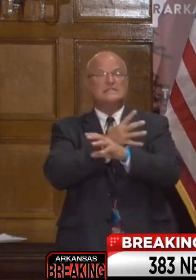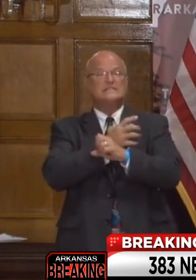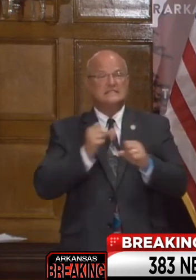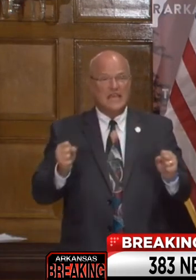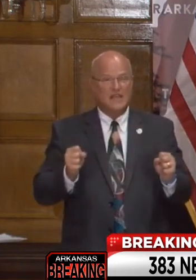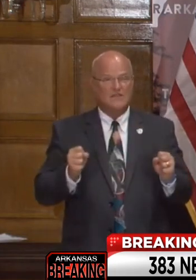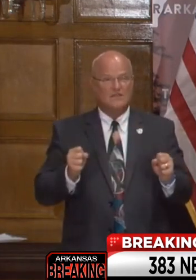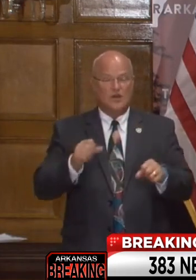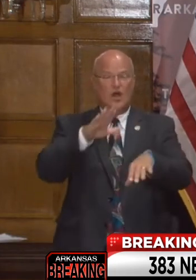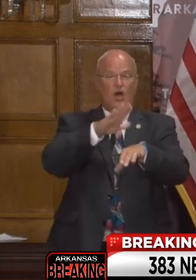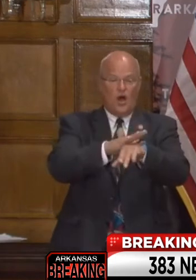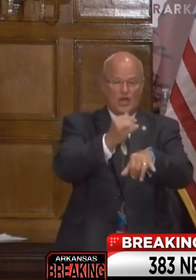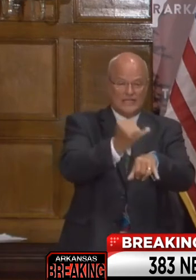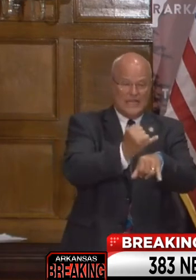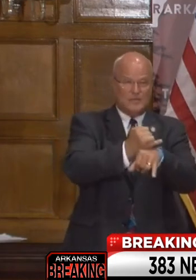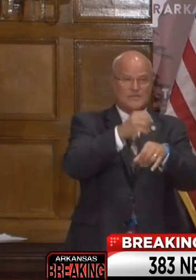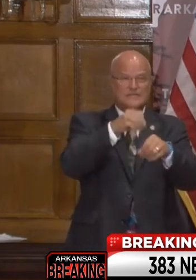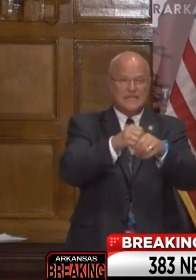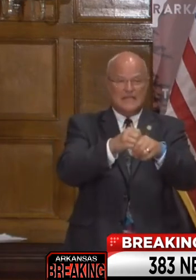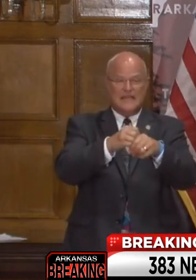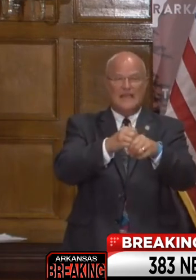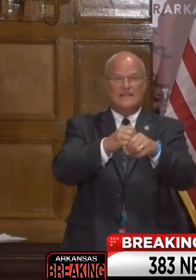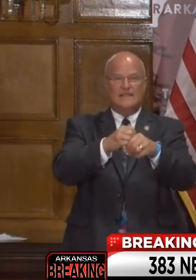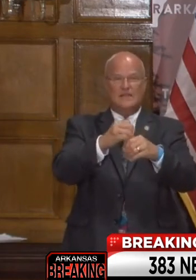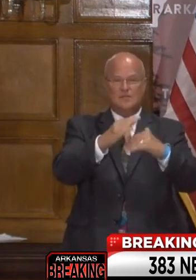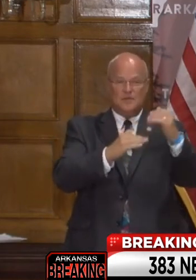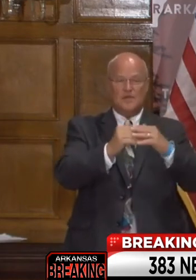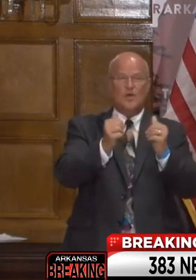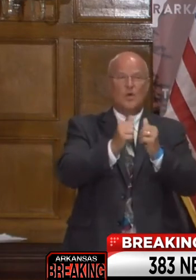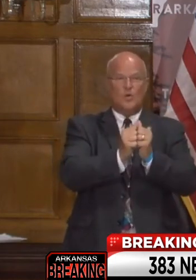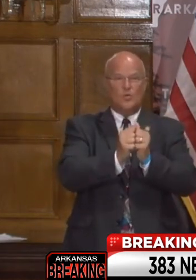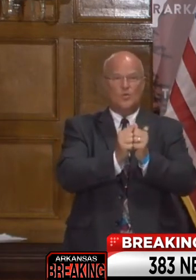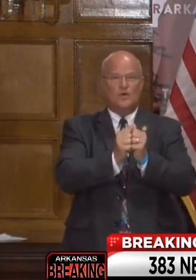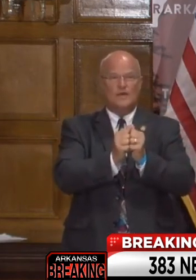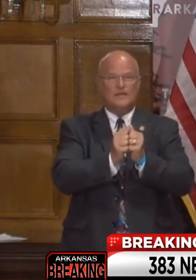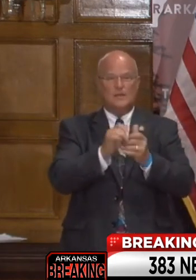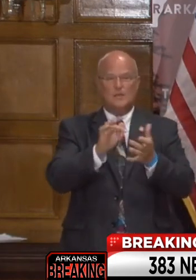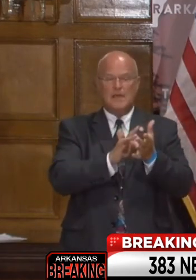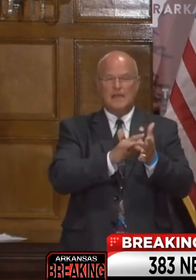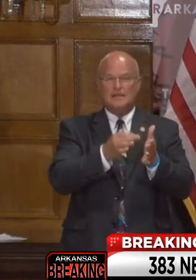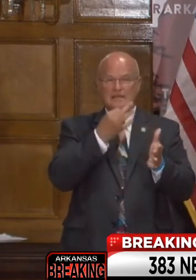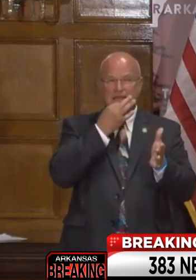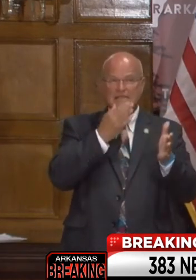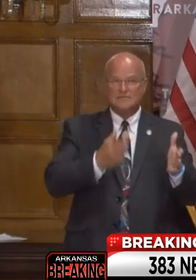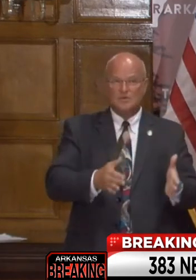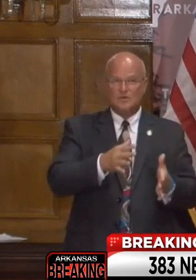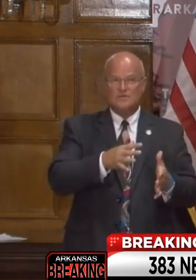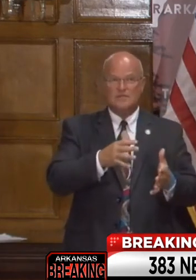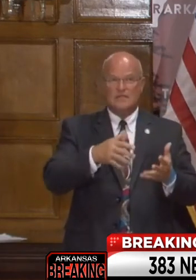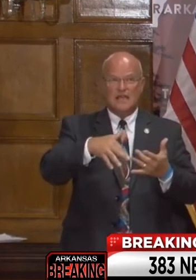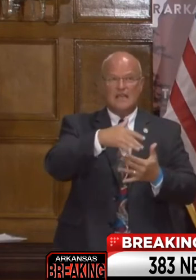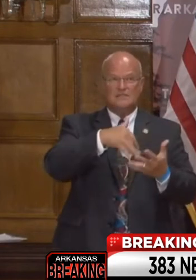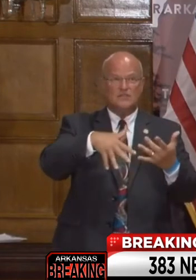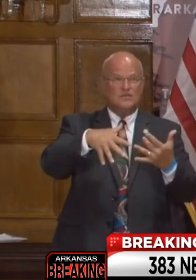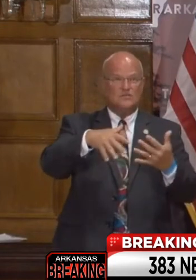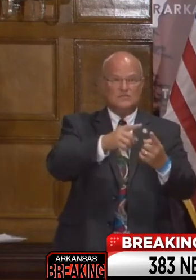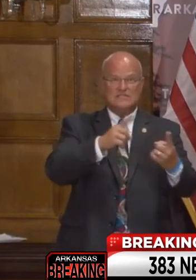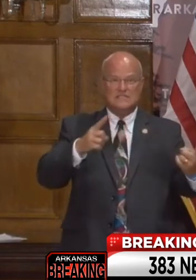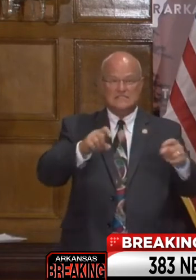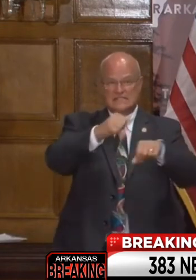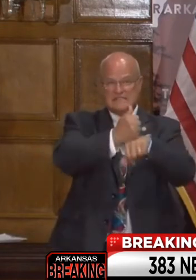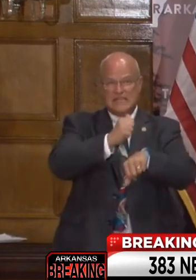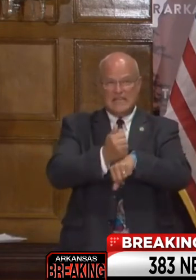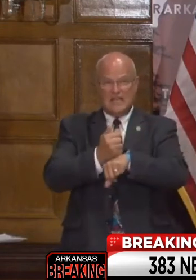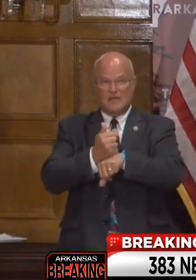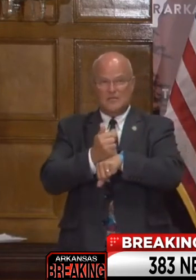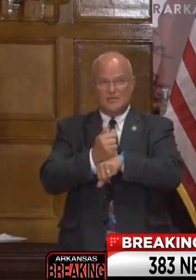safer back on campus in their facilities with their medical experts and their social distancing set